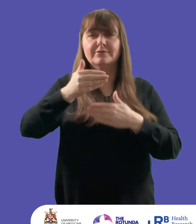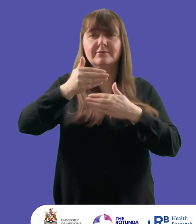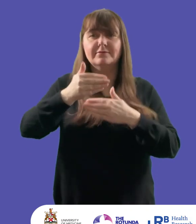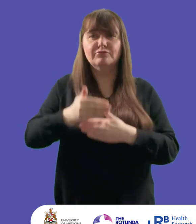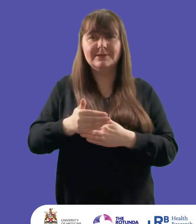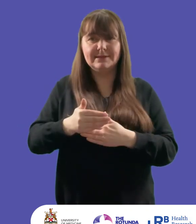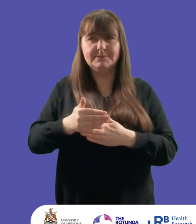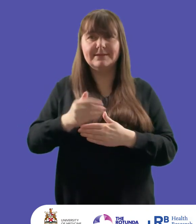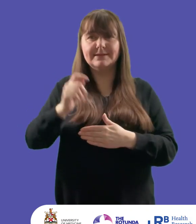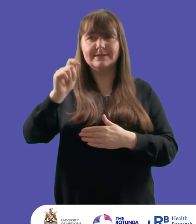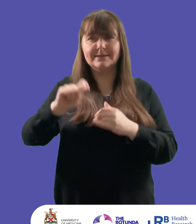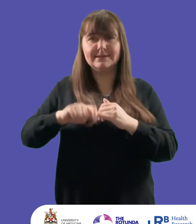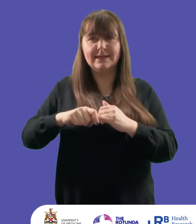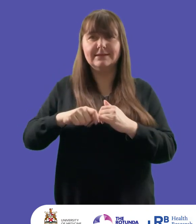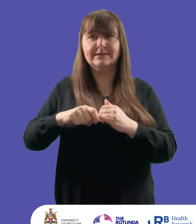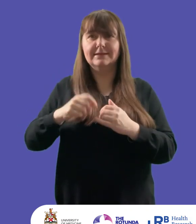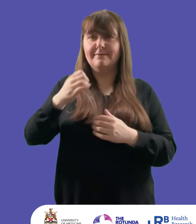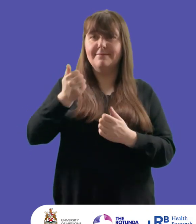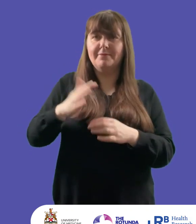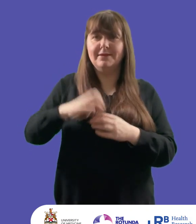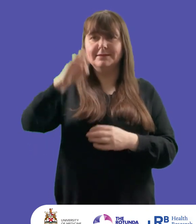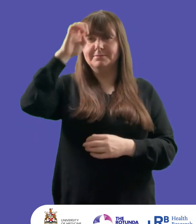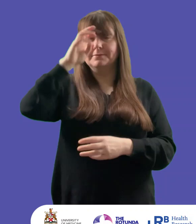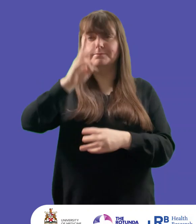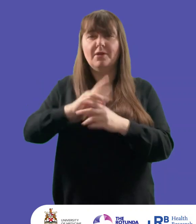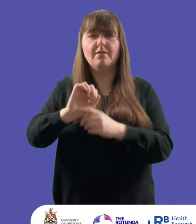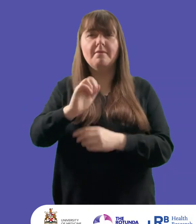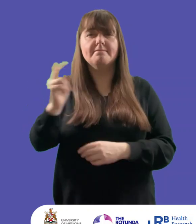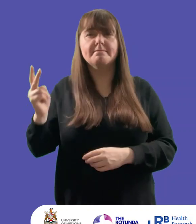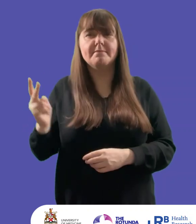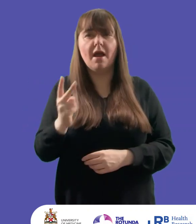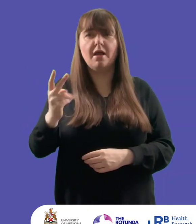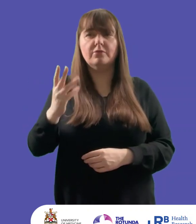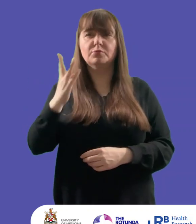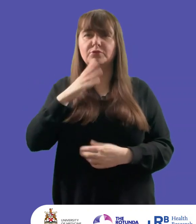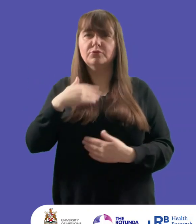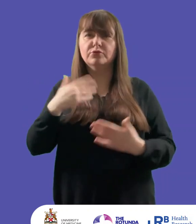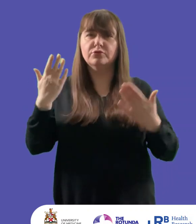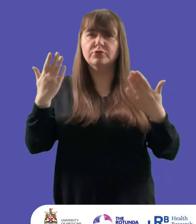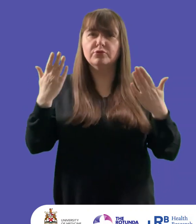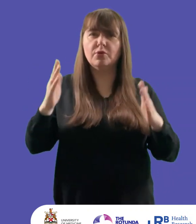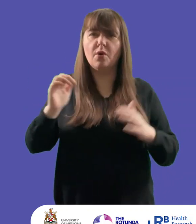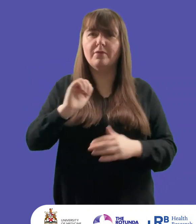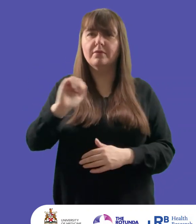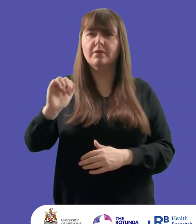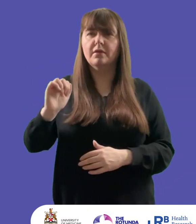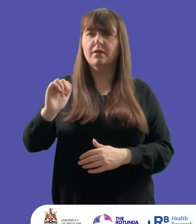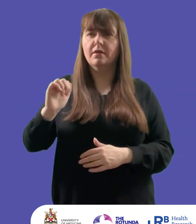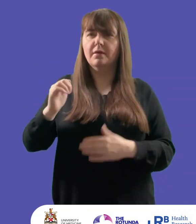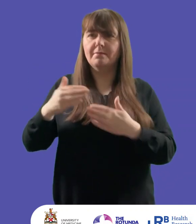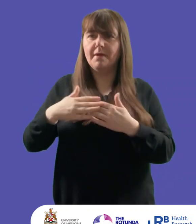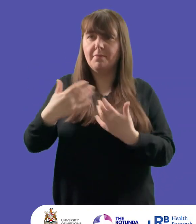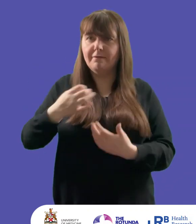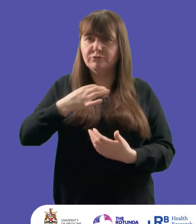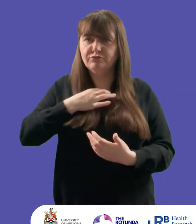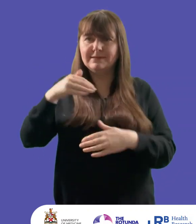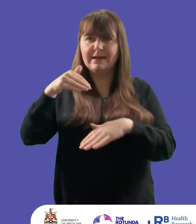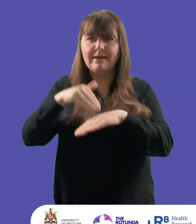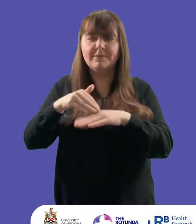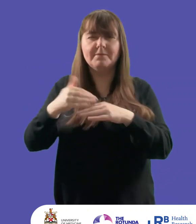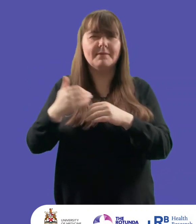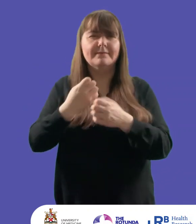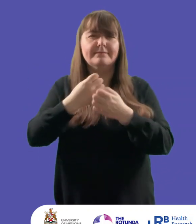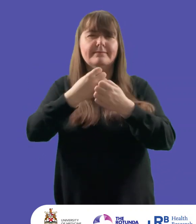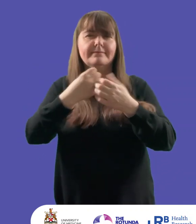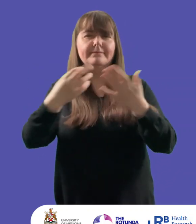available for any expectant mothers and their partners who wish to determine the risk that their baby may be affected by a